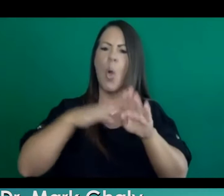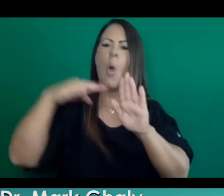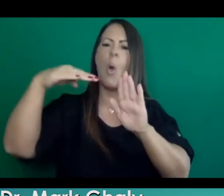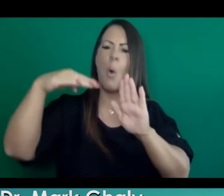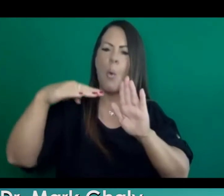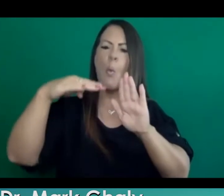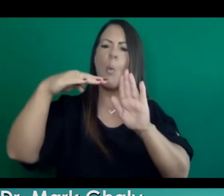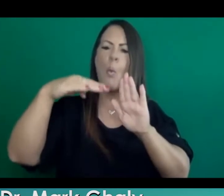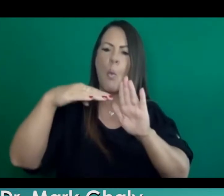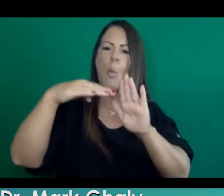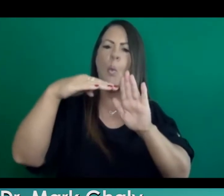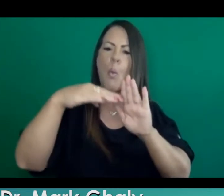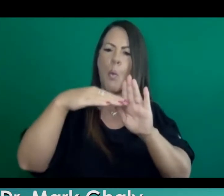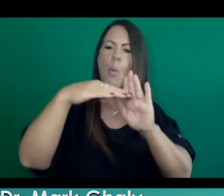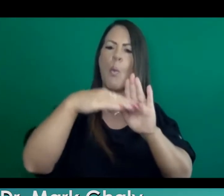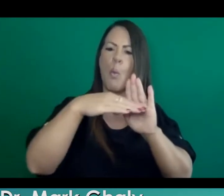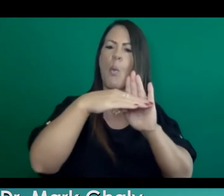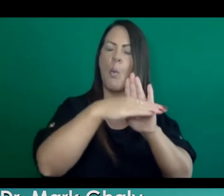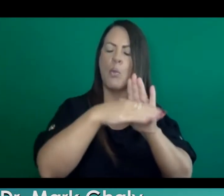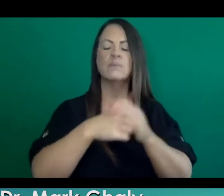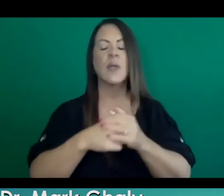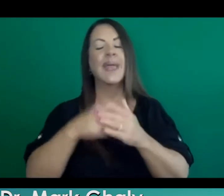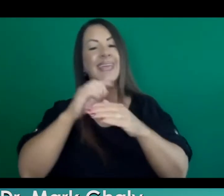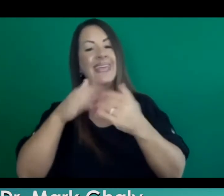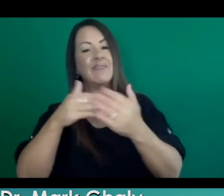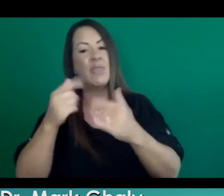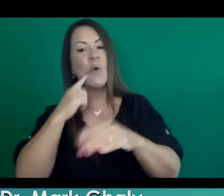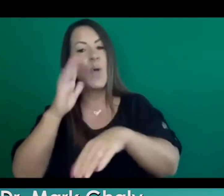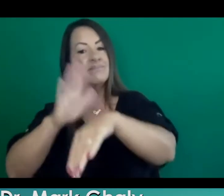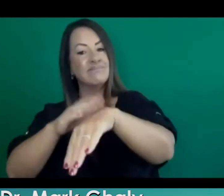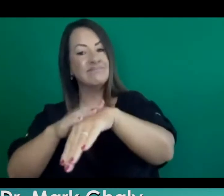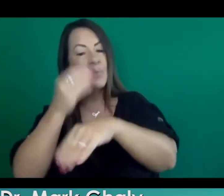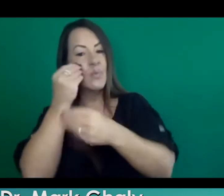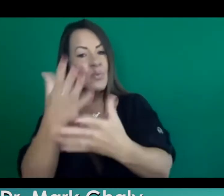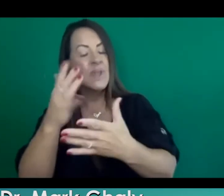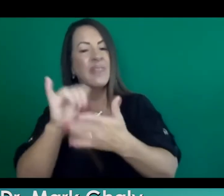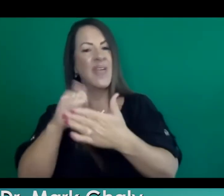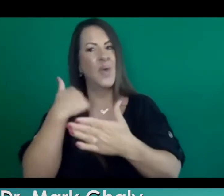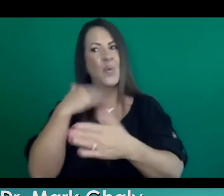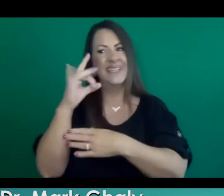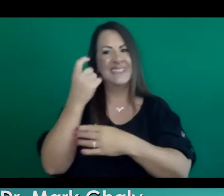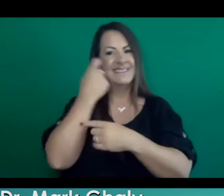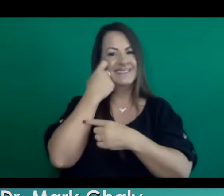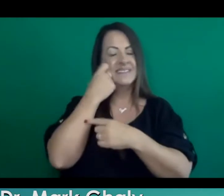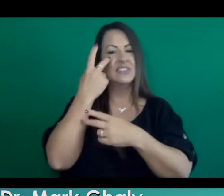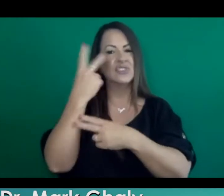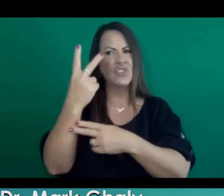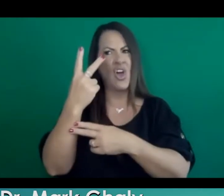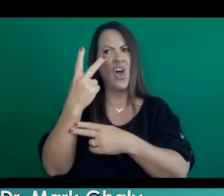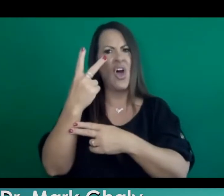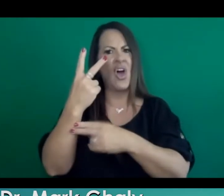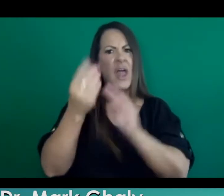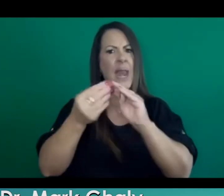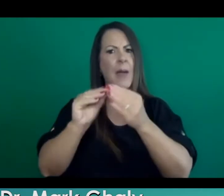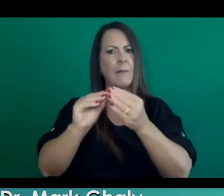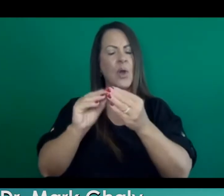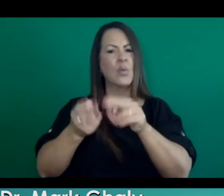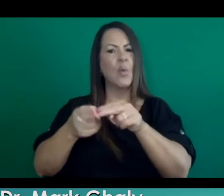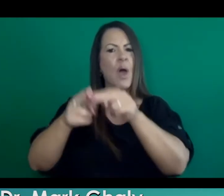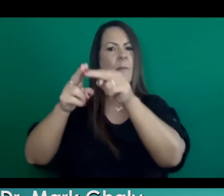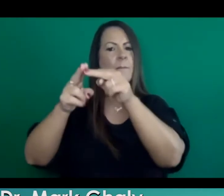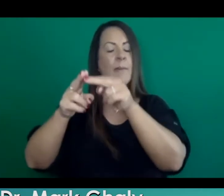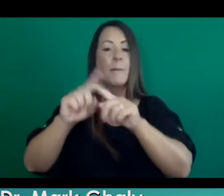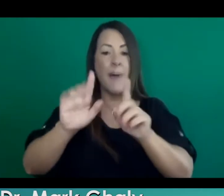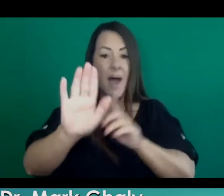cautioned everyone about the increasing case numbers that we saw across our state. I will caution you again that those are